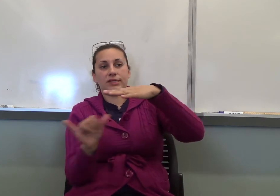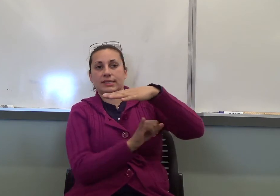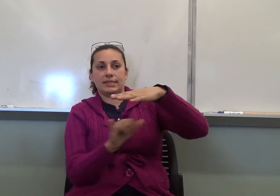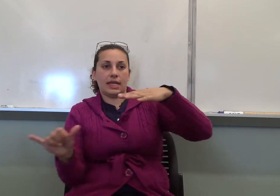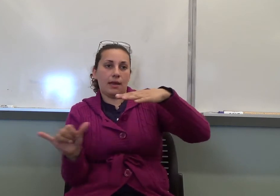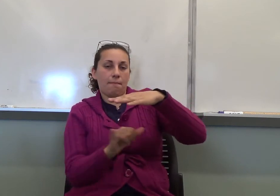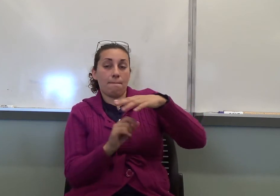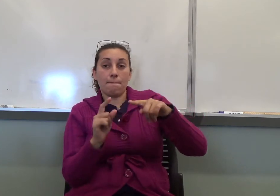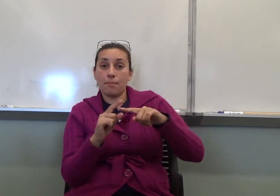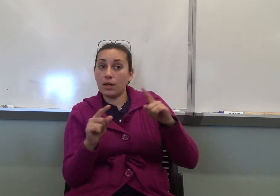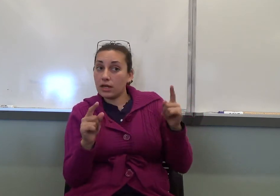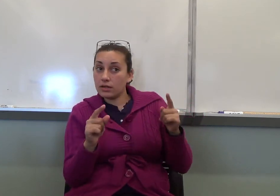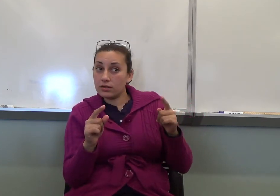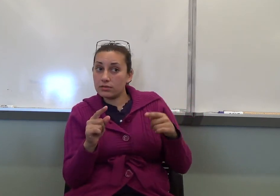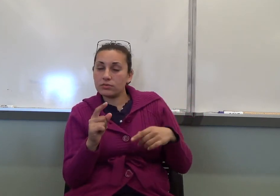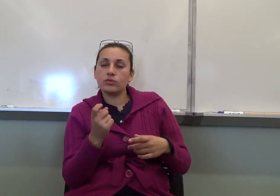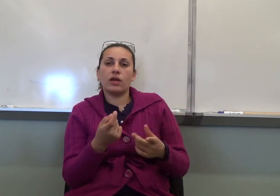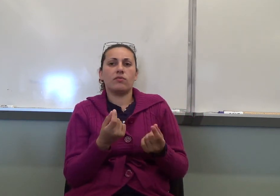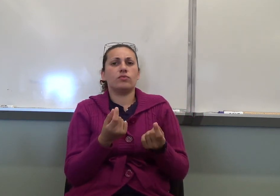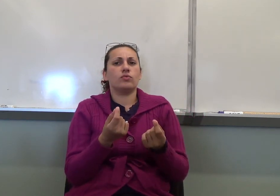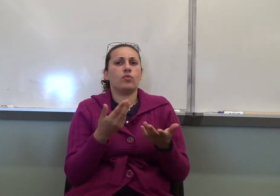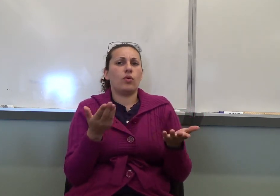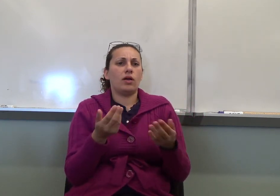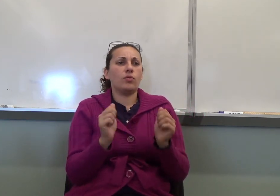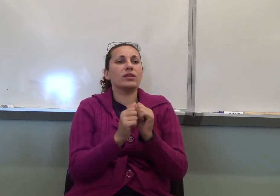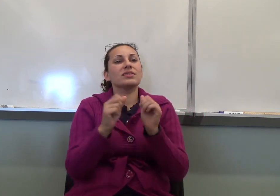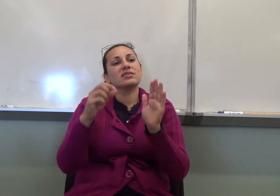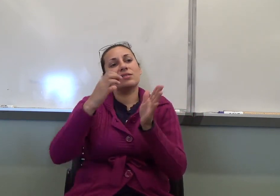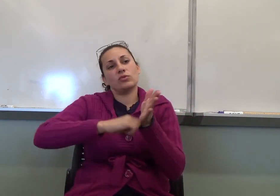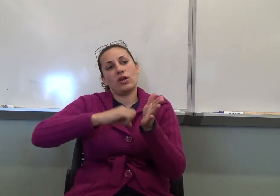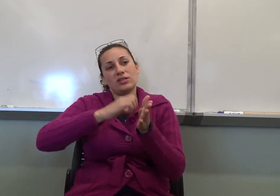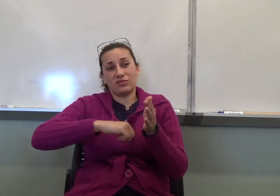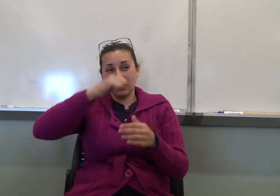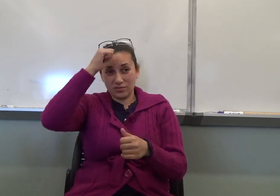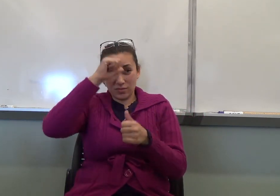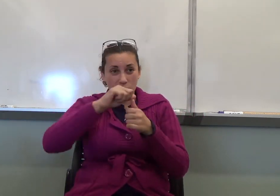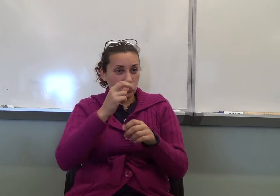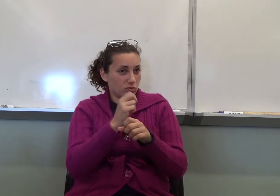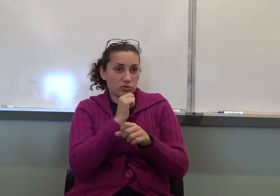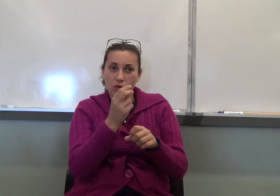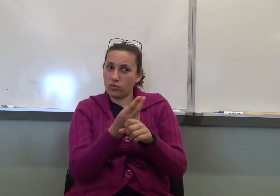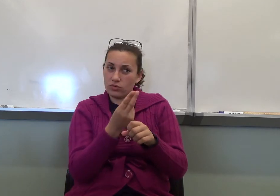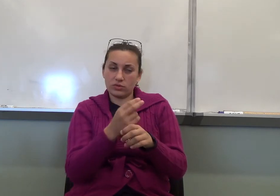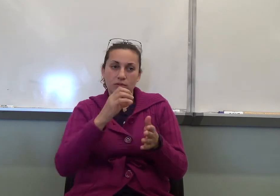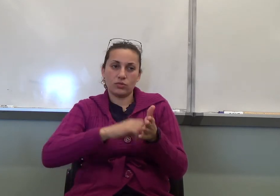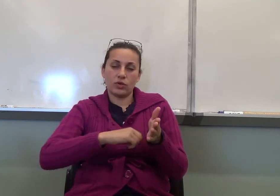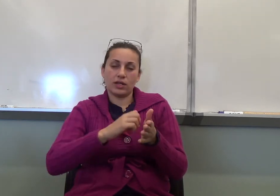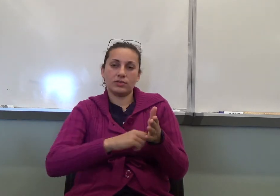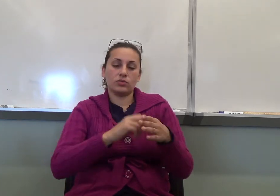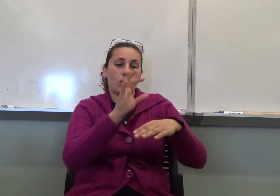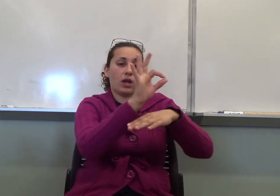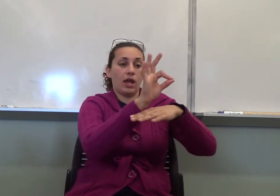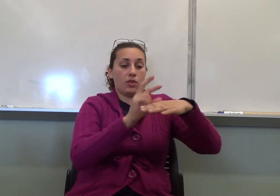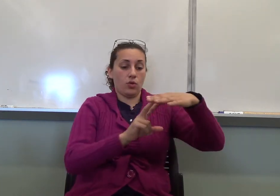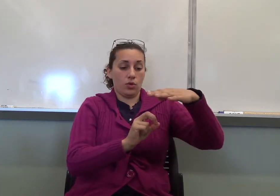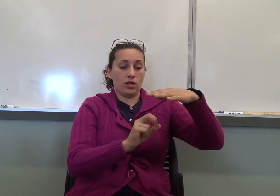have to do something with the subtraction. We don't do subtraction, we do 9/30ths plus, and the opposite